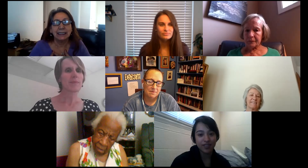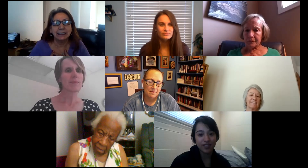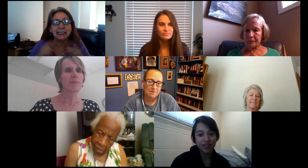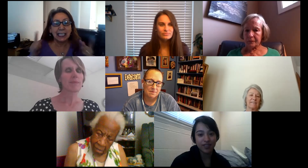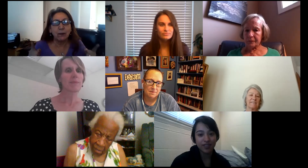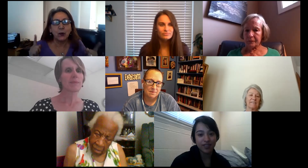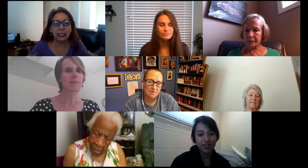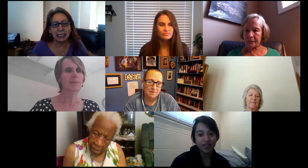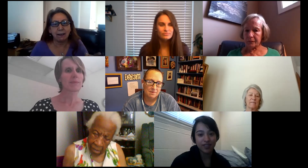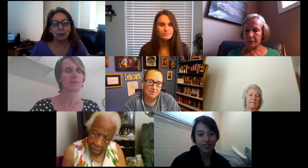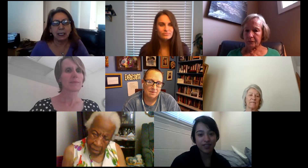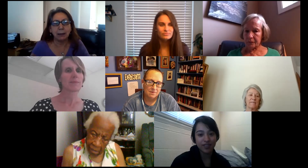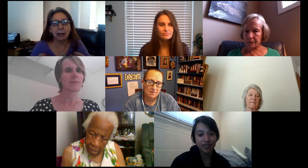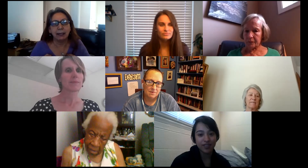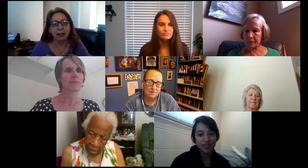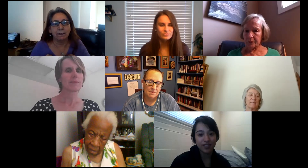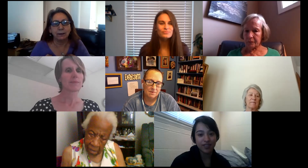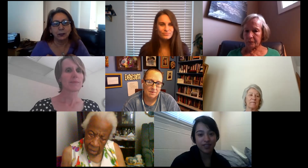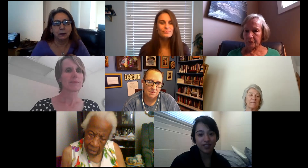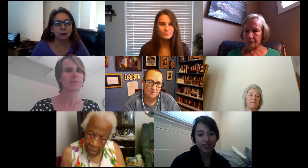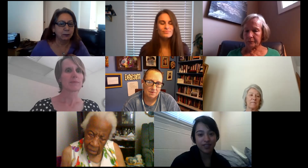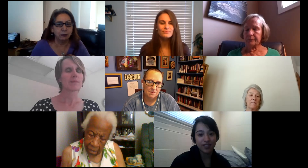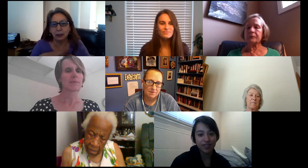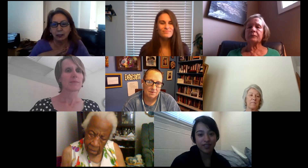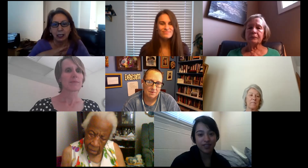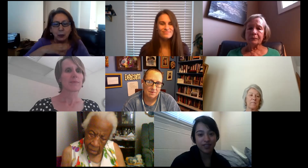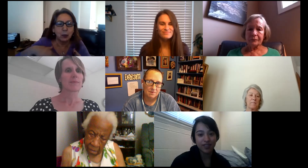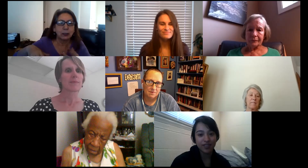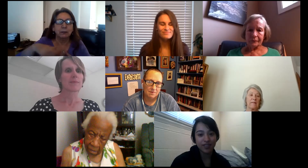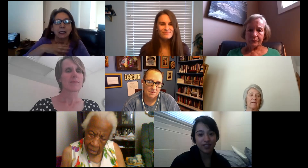the Center for the Deaf became my life. So we worked my